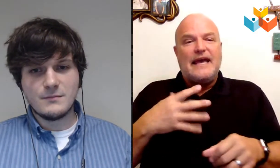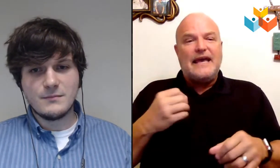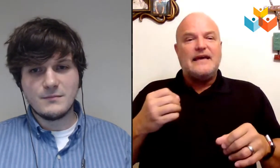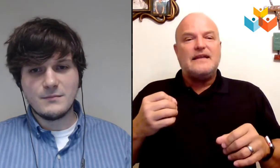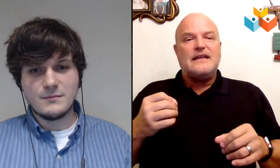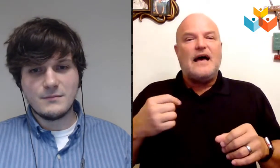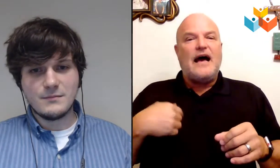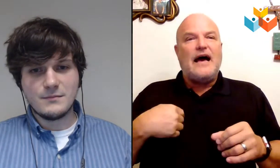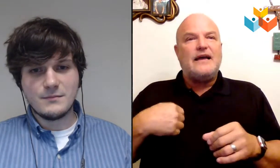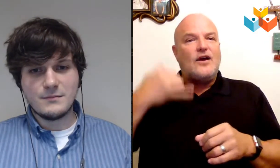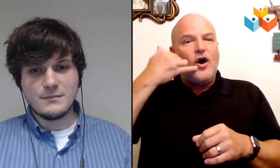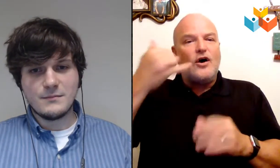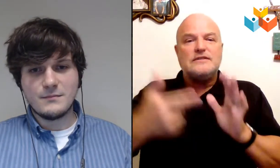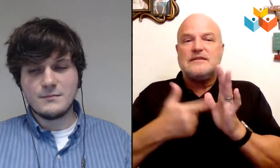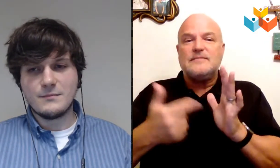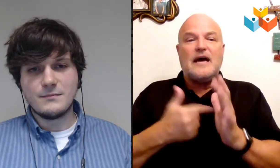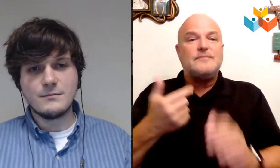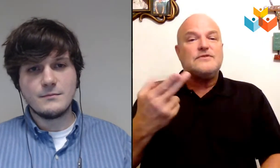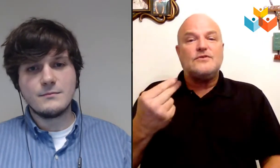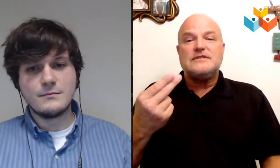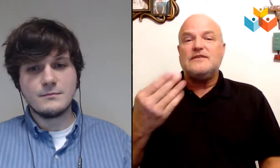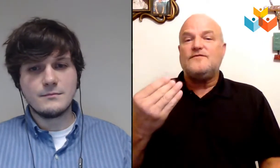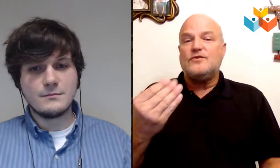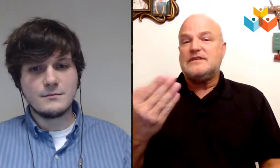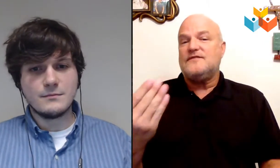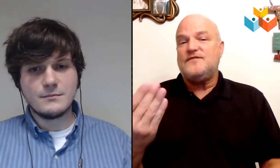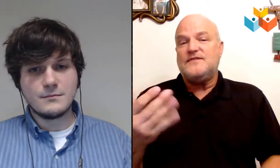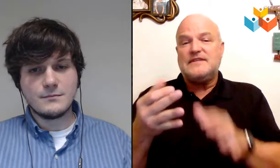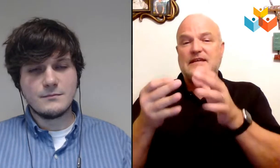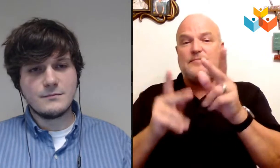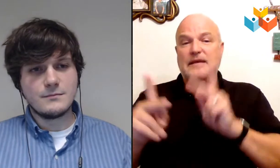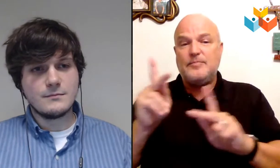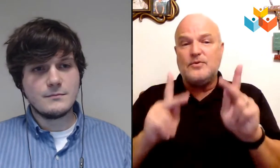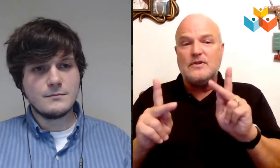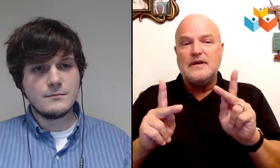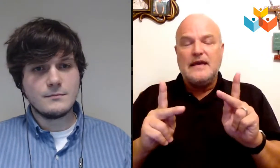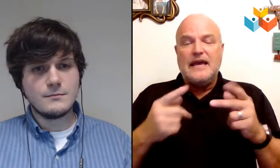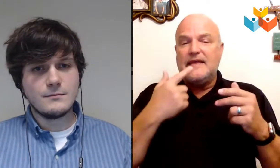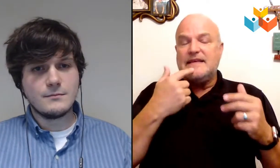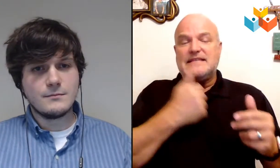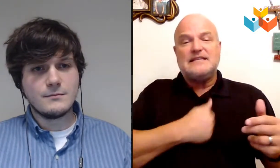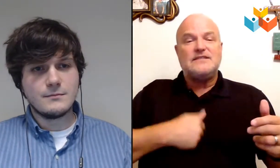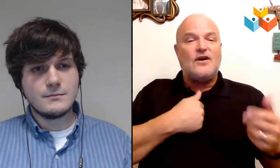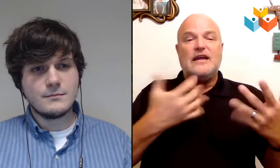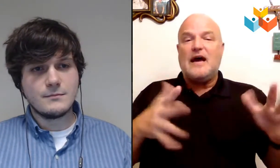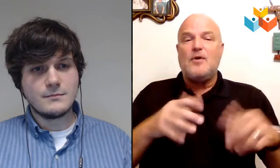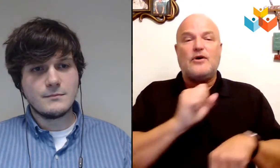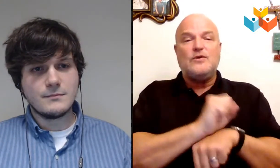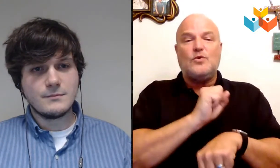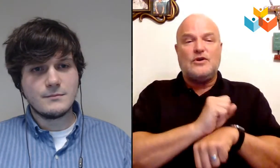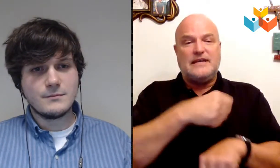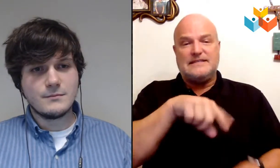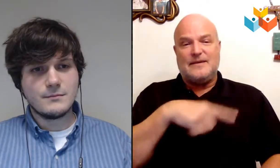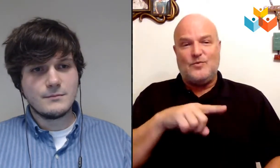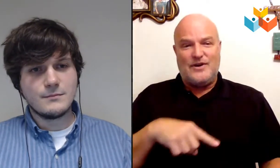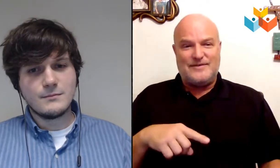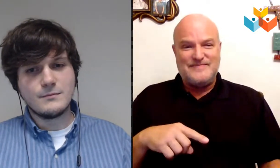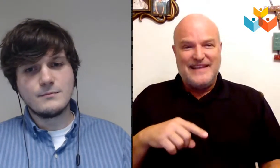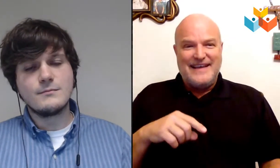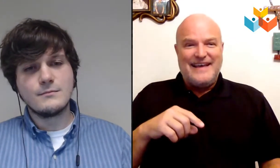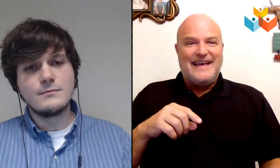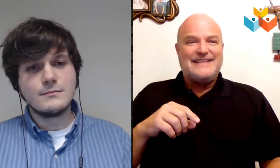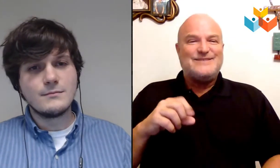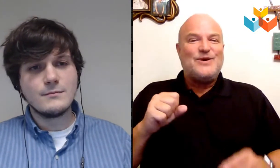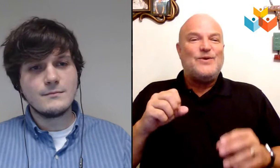campus, and I call sometimes 13, 14, 15 people, and they say, sorry, I'm already working